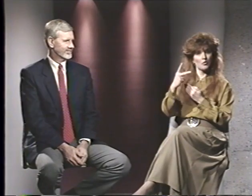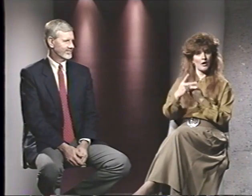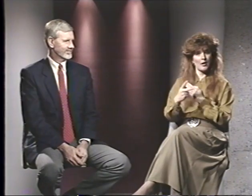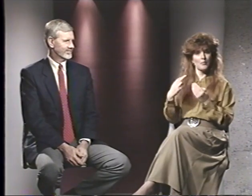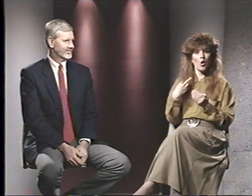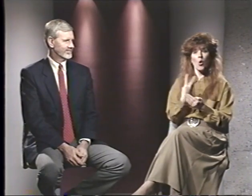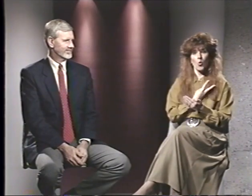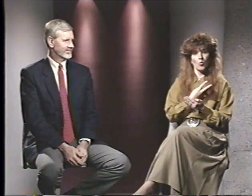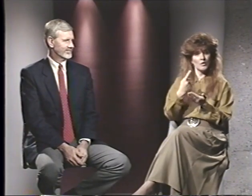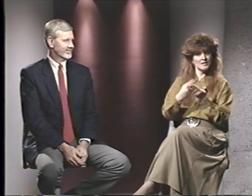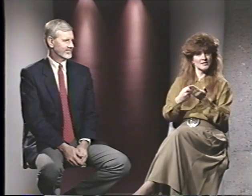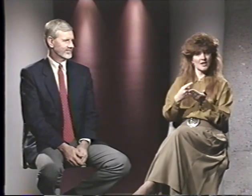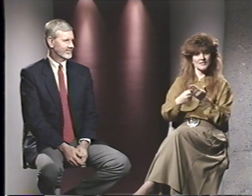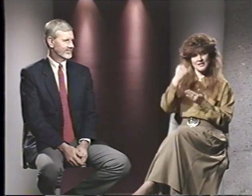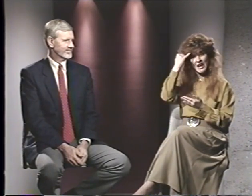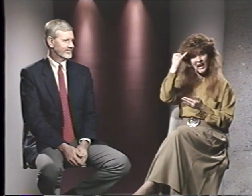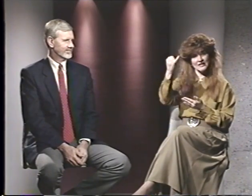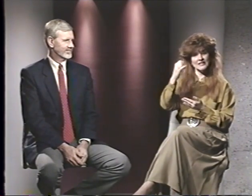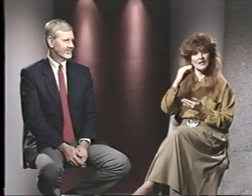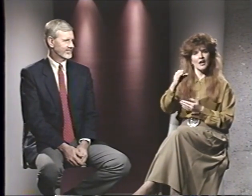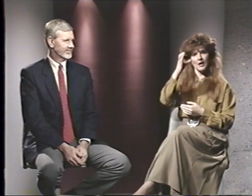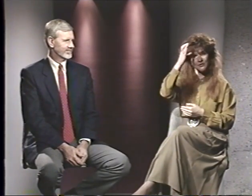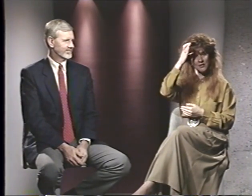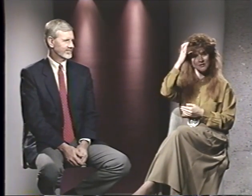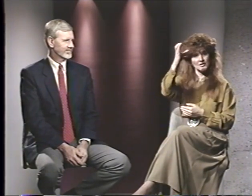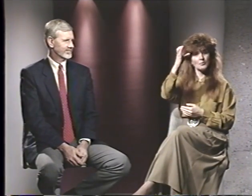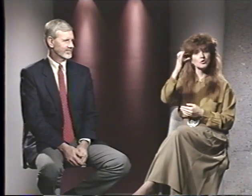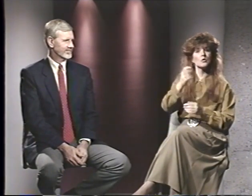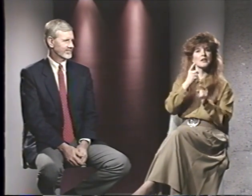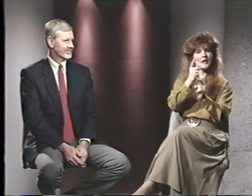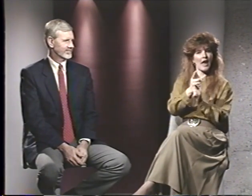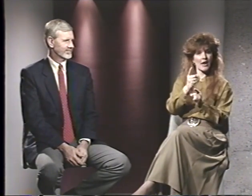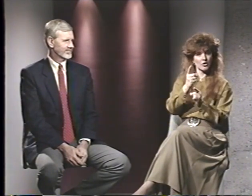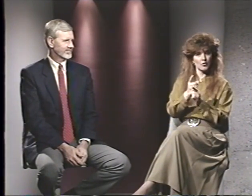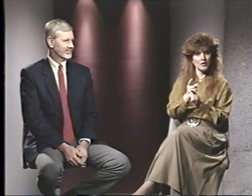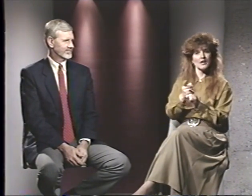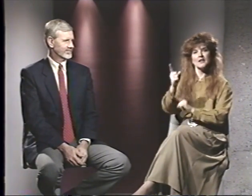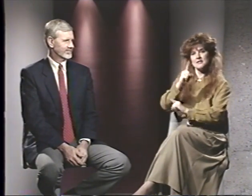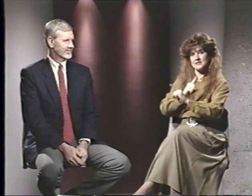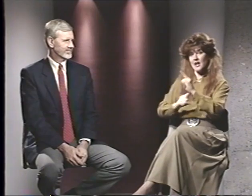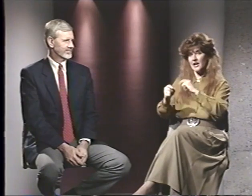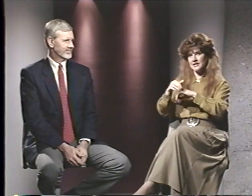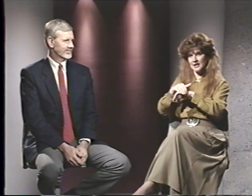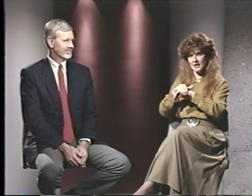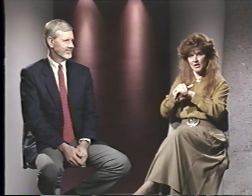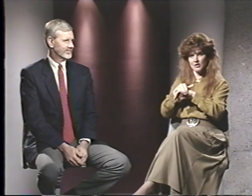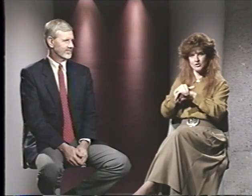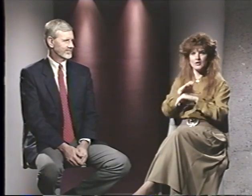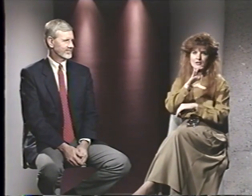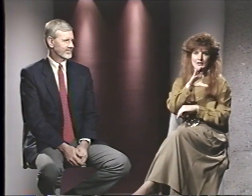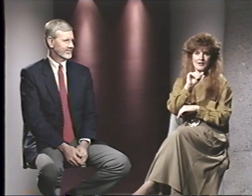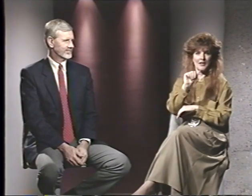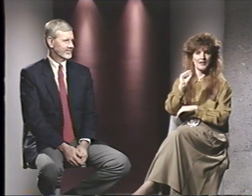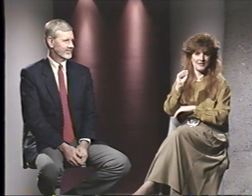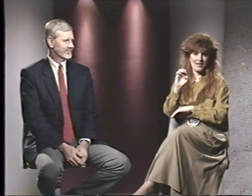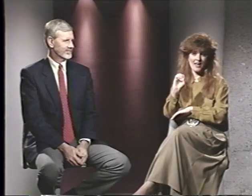program, we discussed the idea of conceptually accurate signed English.